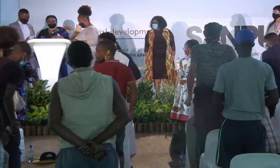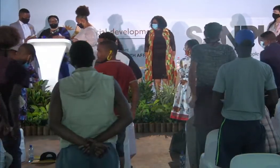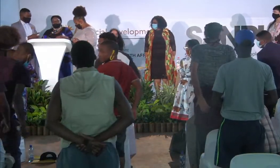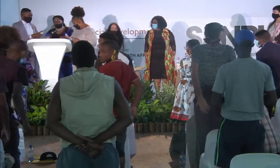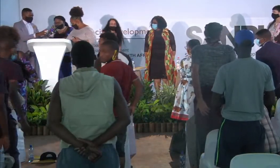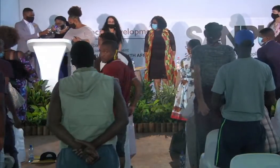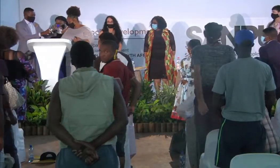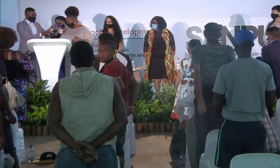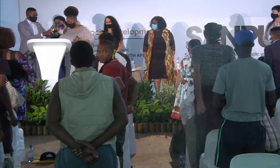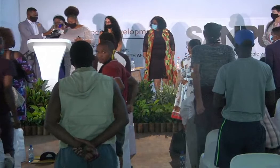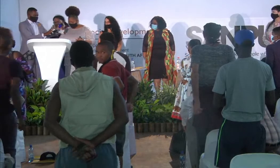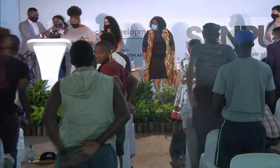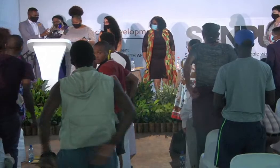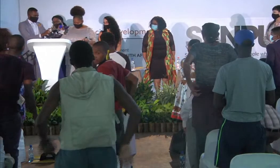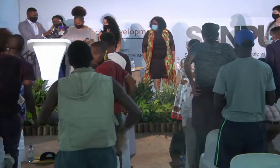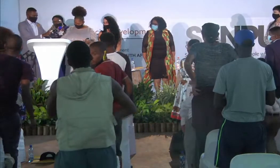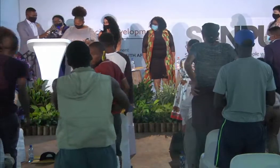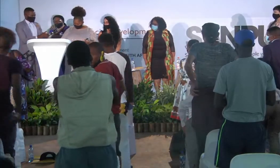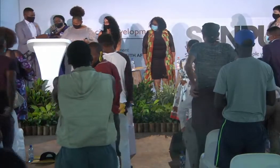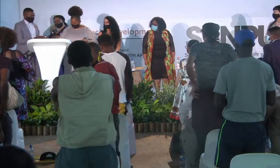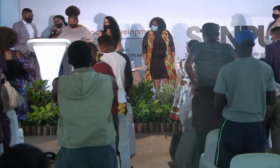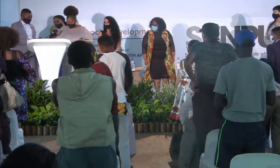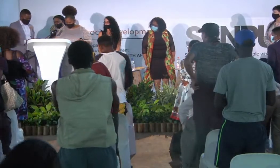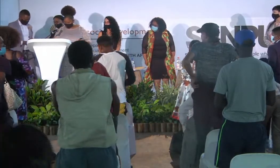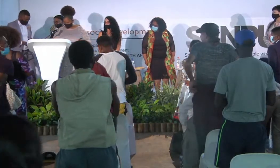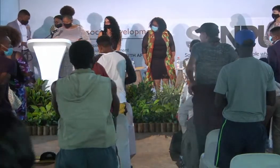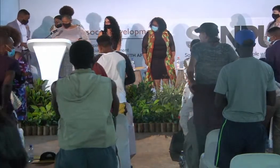you, dear. Thank you, Sis Mary.